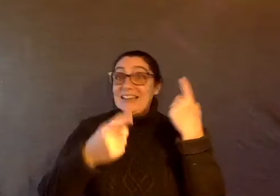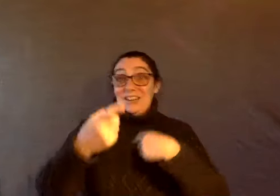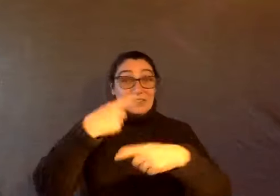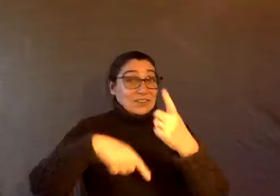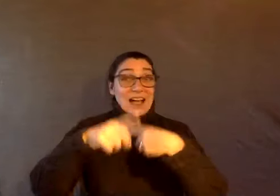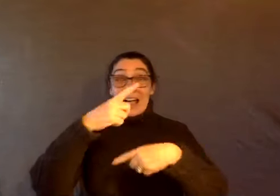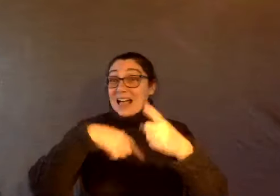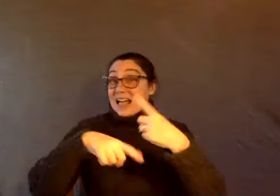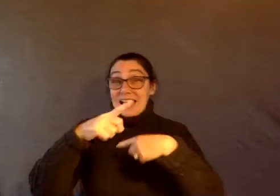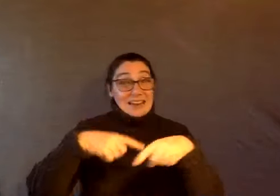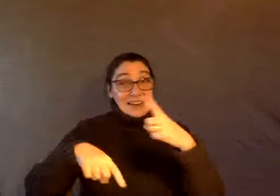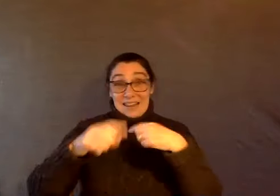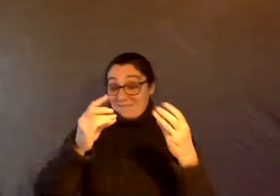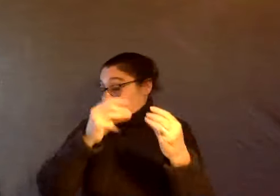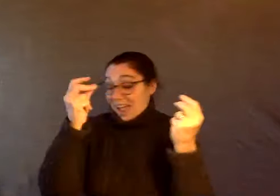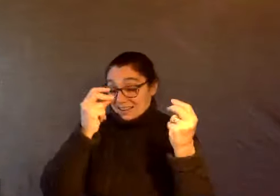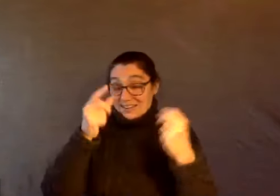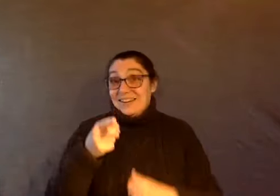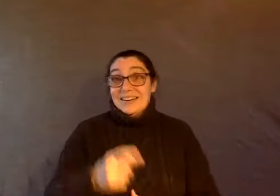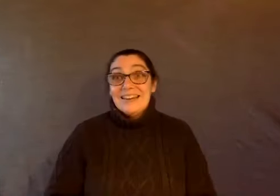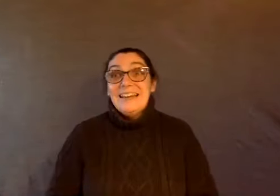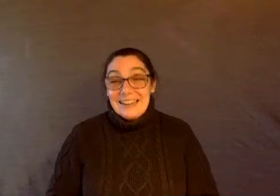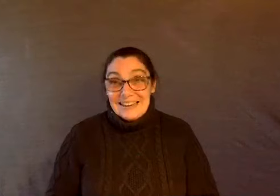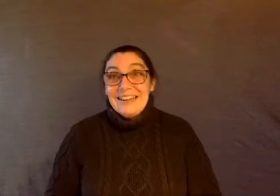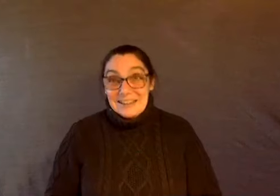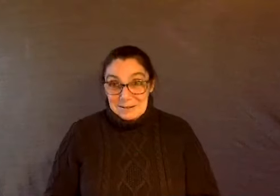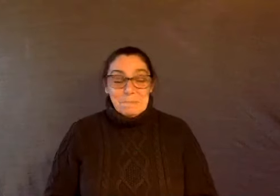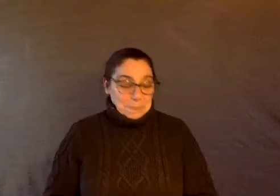So sign fast.